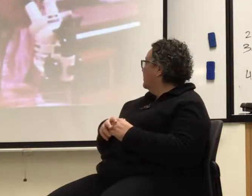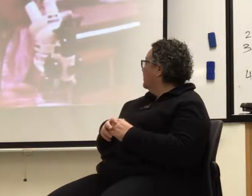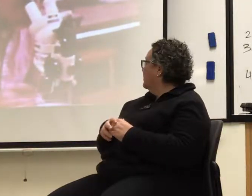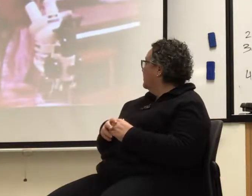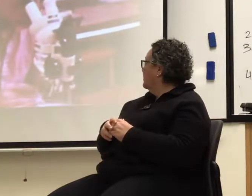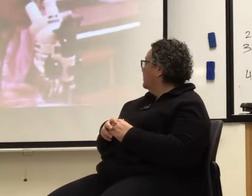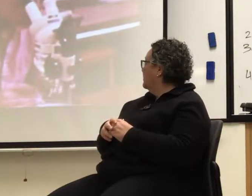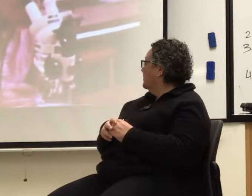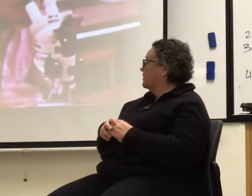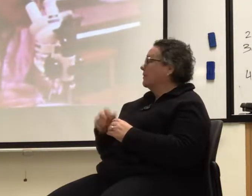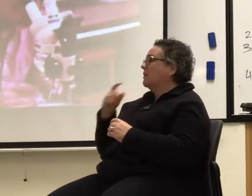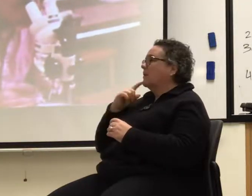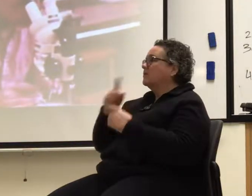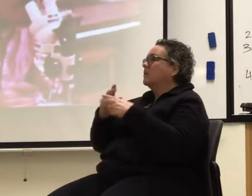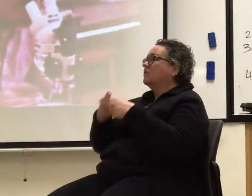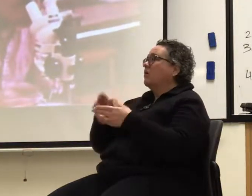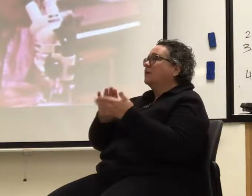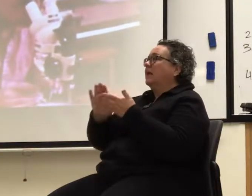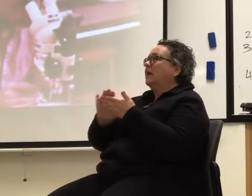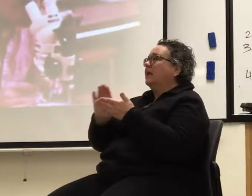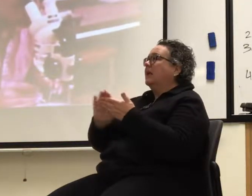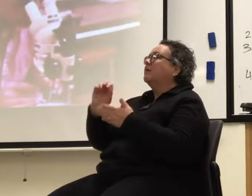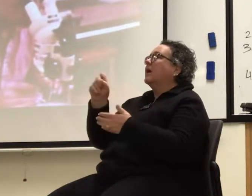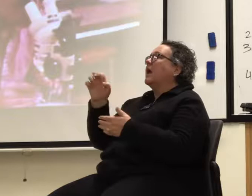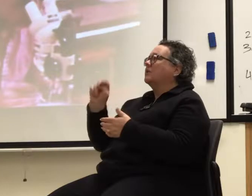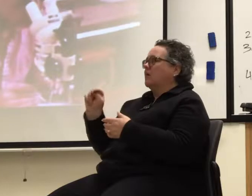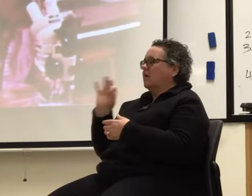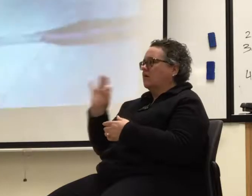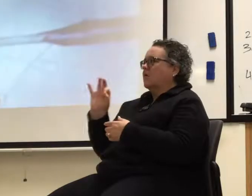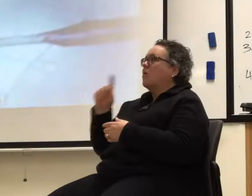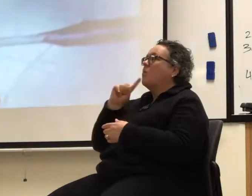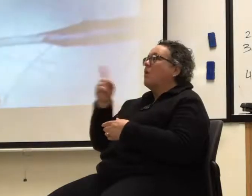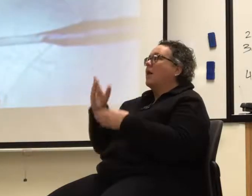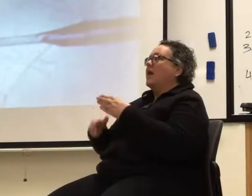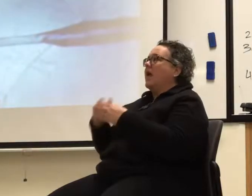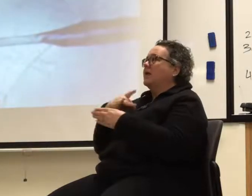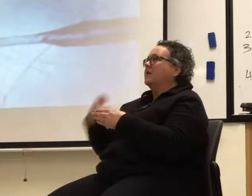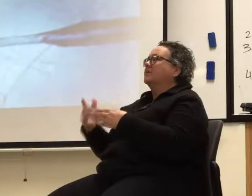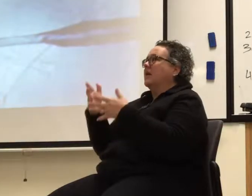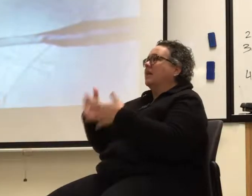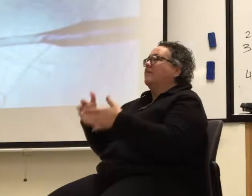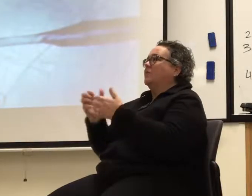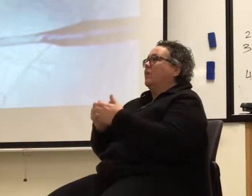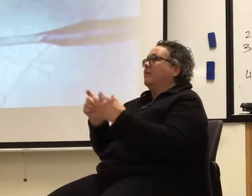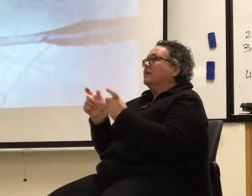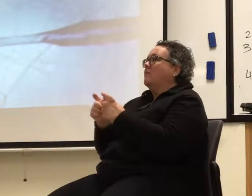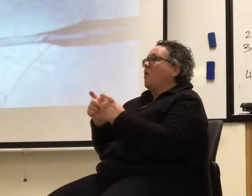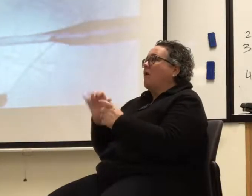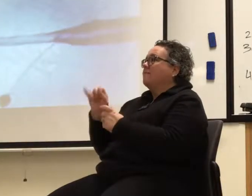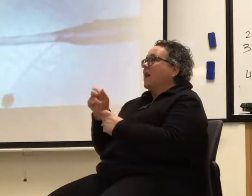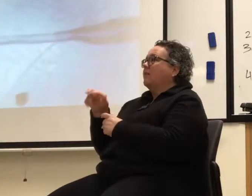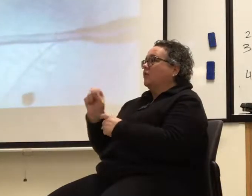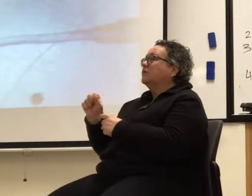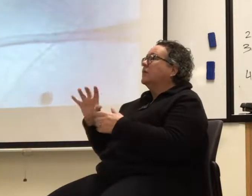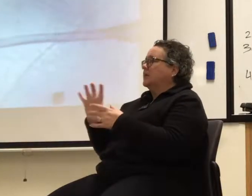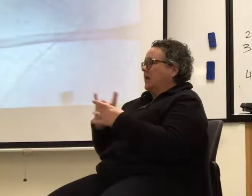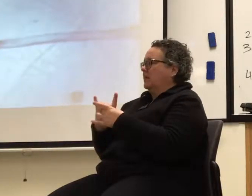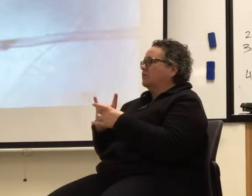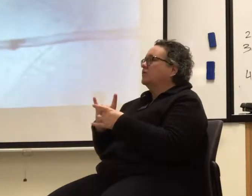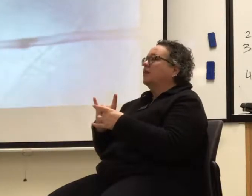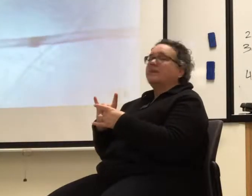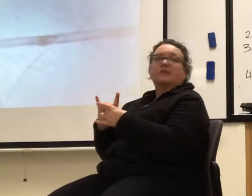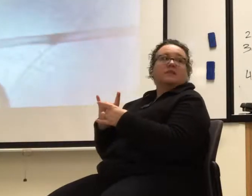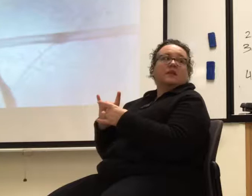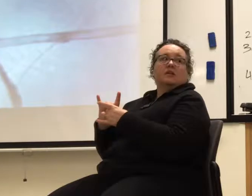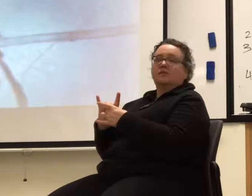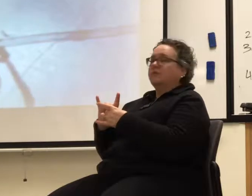This is called cleaning the axon, one end of which is often left with the small fibers attached for handling purposes while the